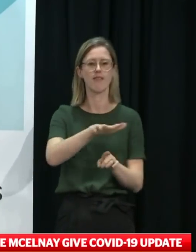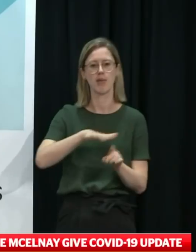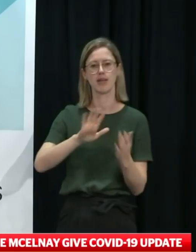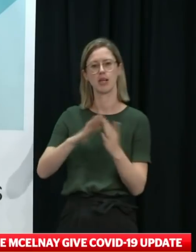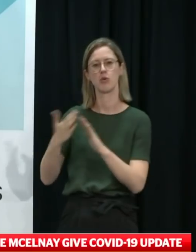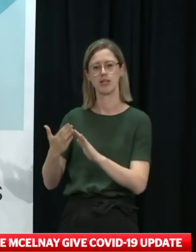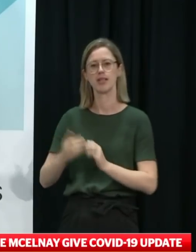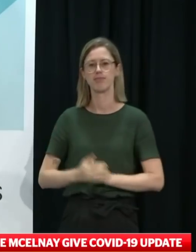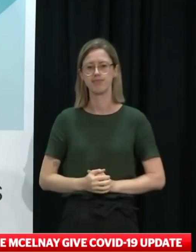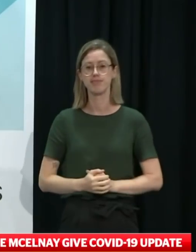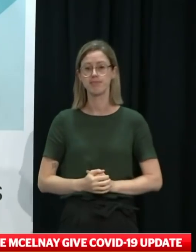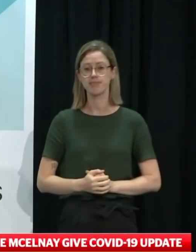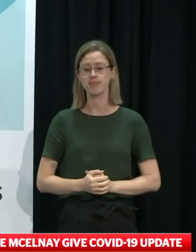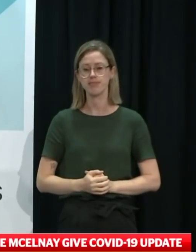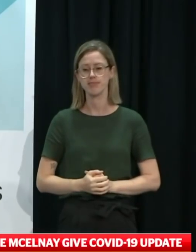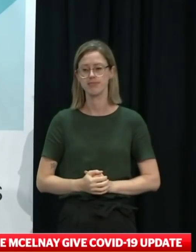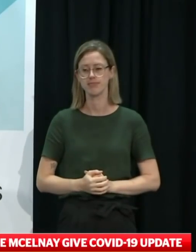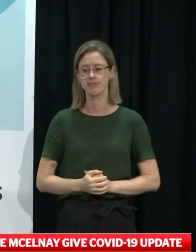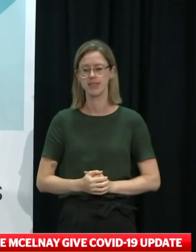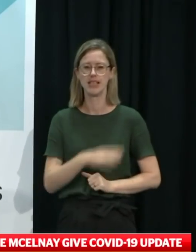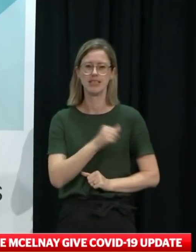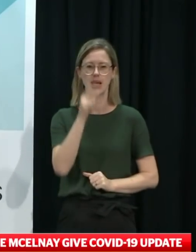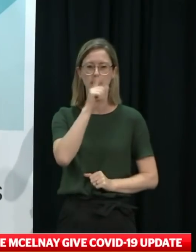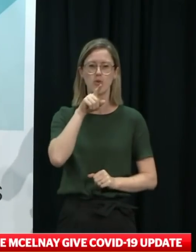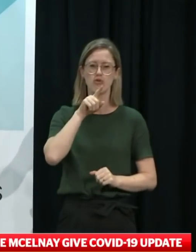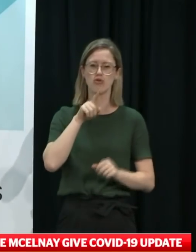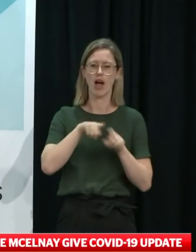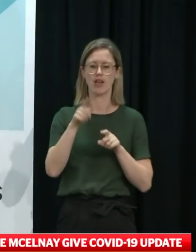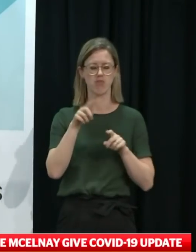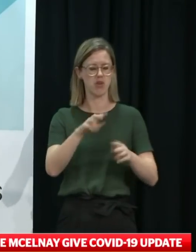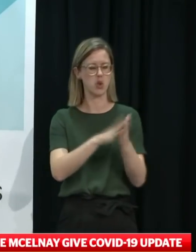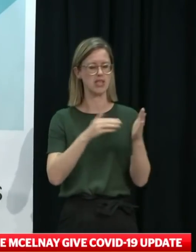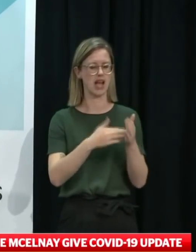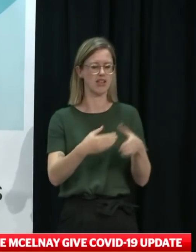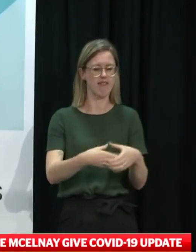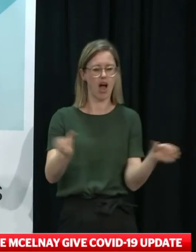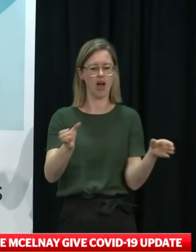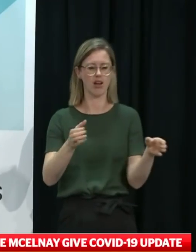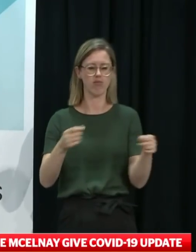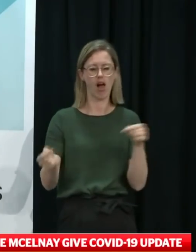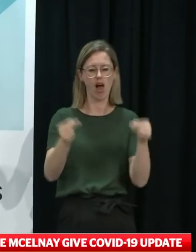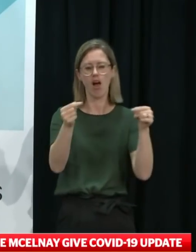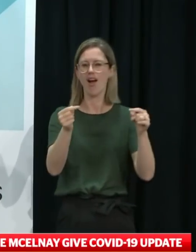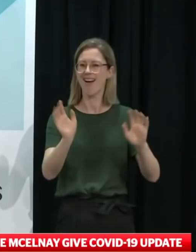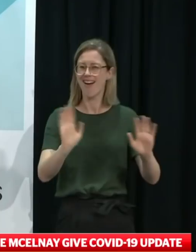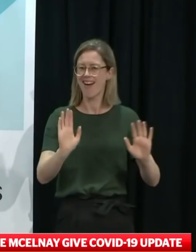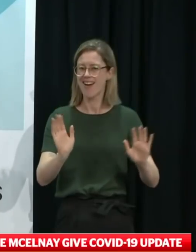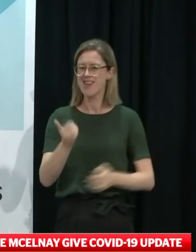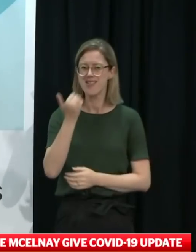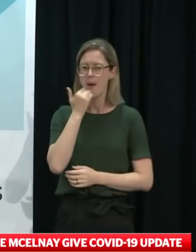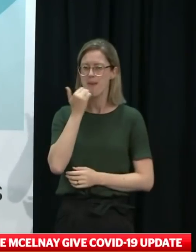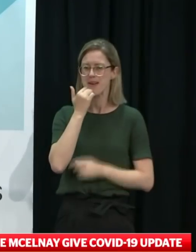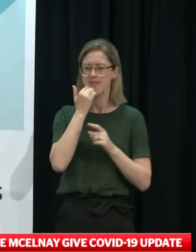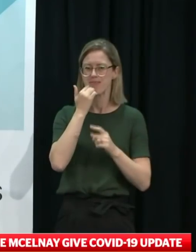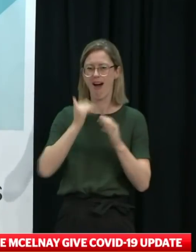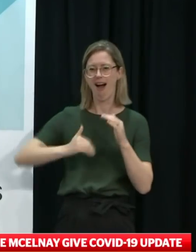communities safe. Some people have tried to portray us as a divided nation on vaccination, The numbers simply do